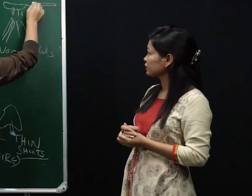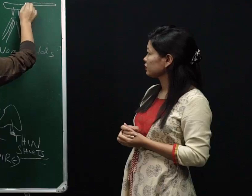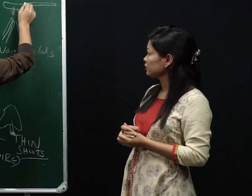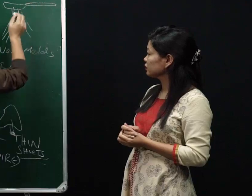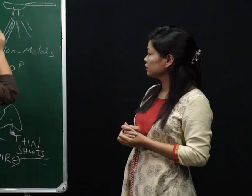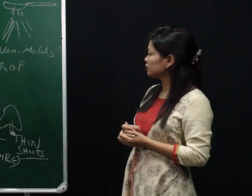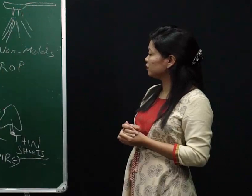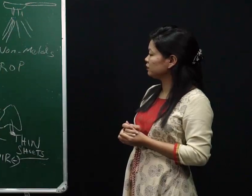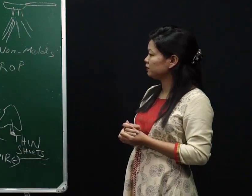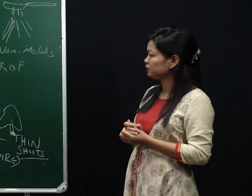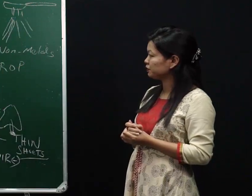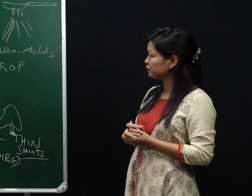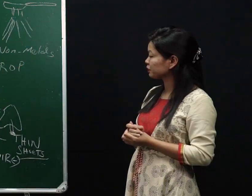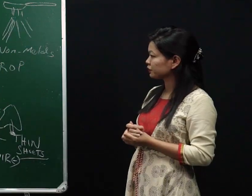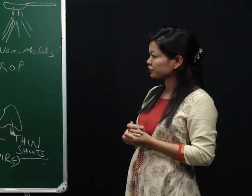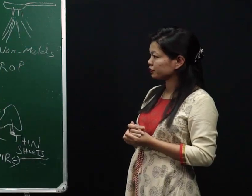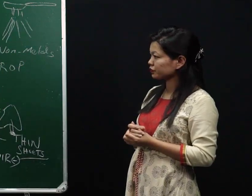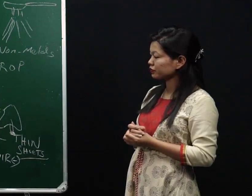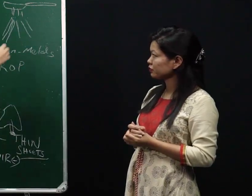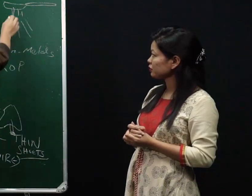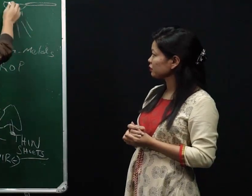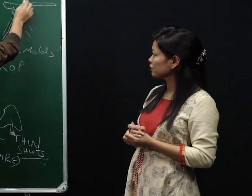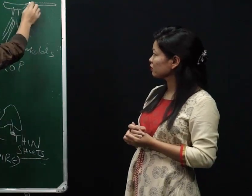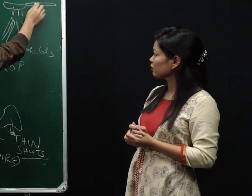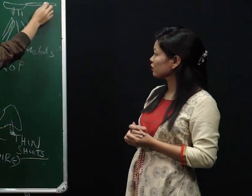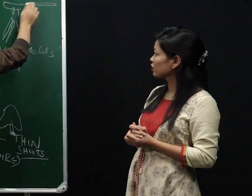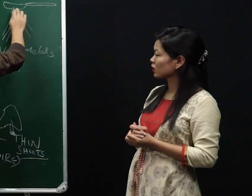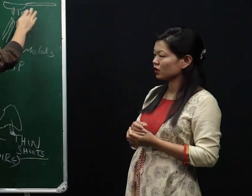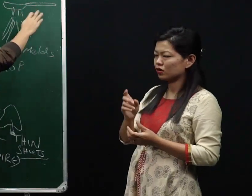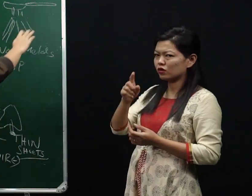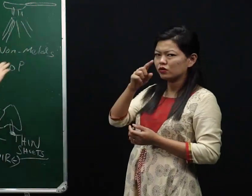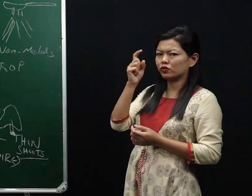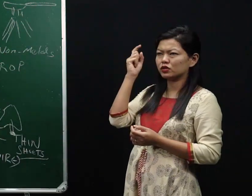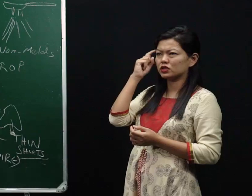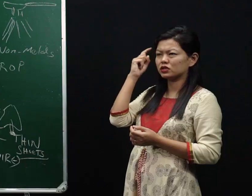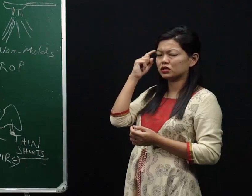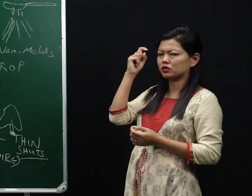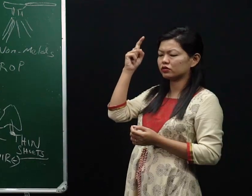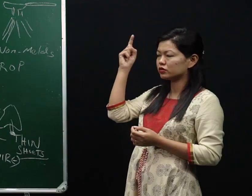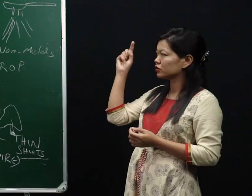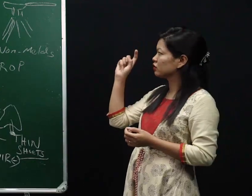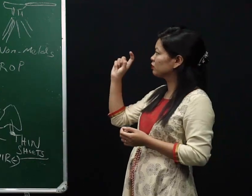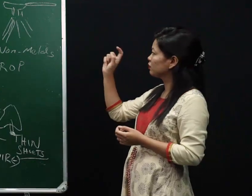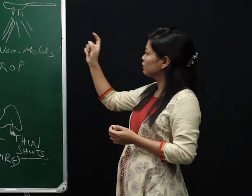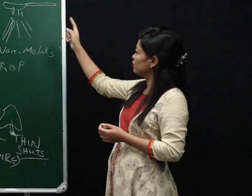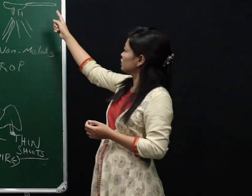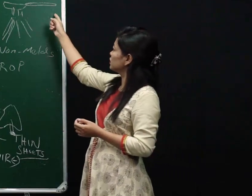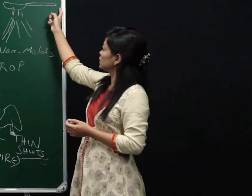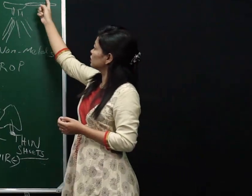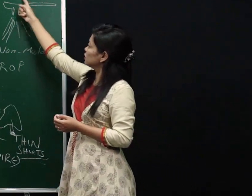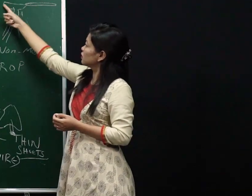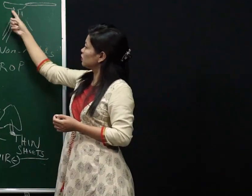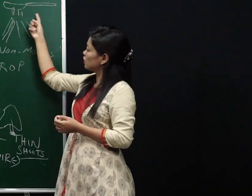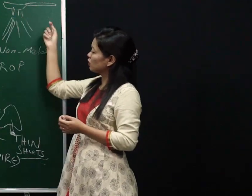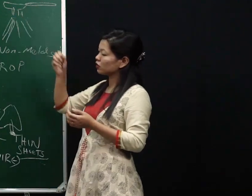pan, and just you assume that all this is a metal, clear? All this is a metal. Now, what will